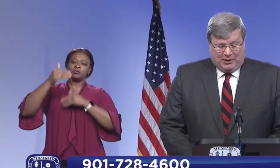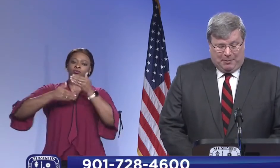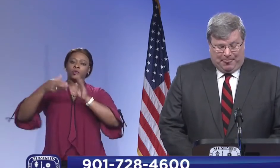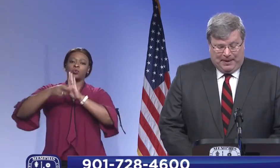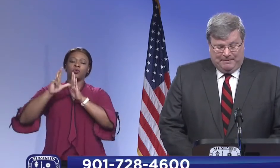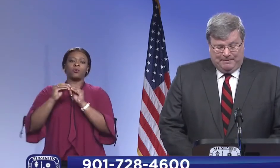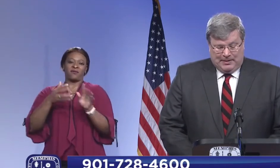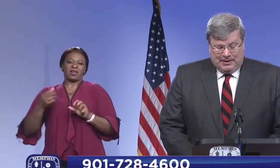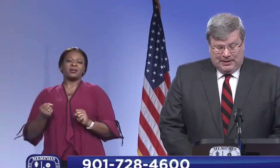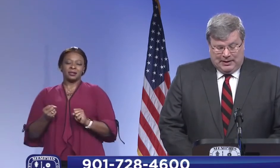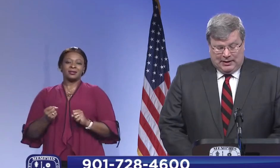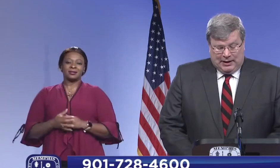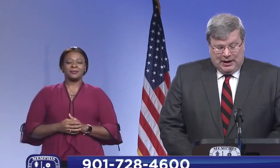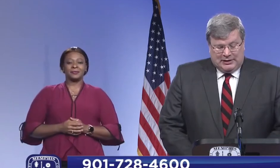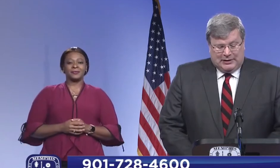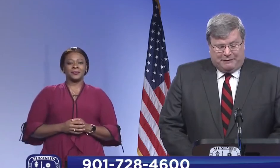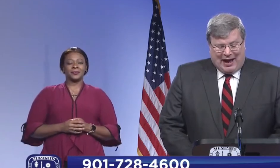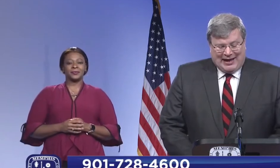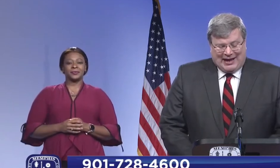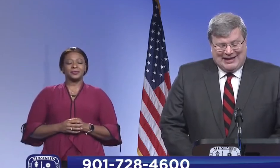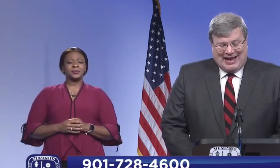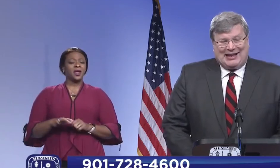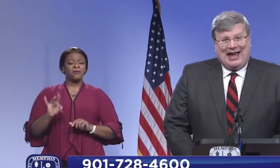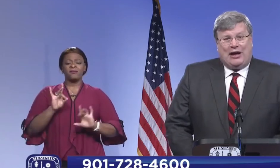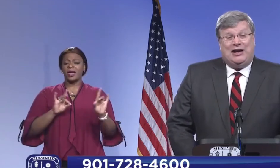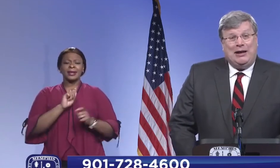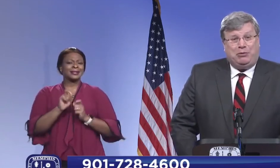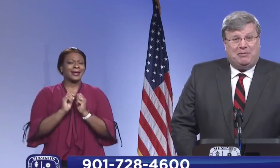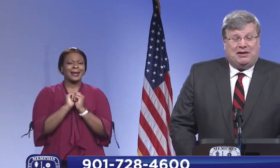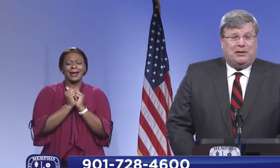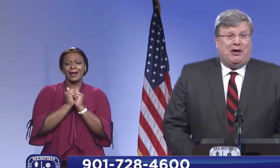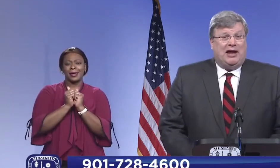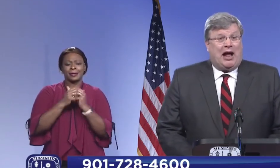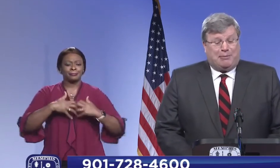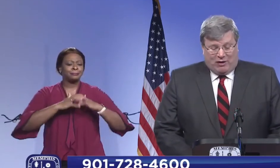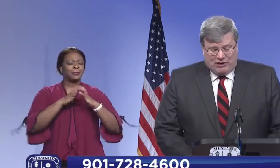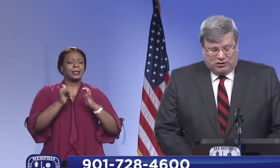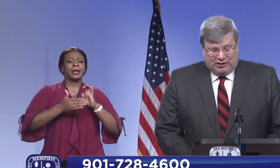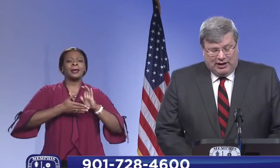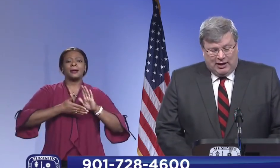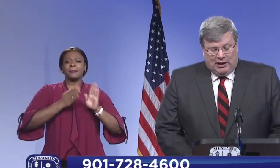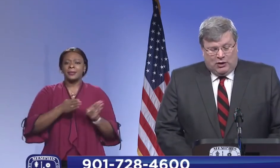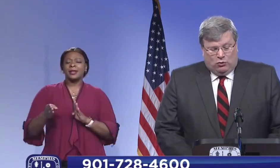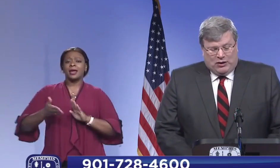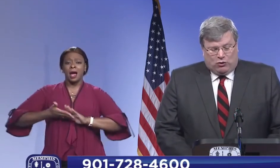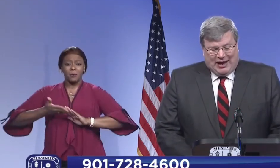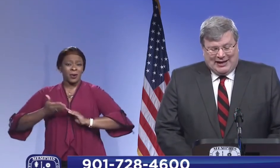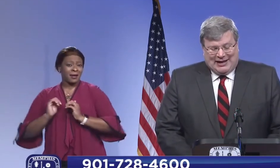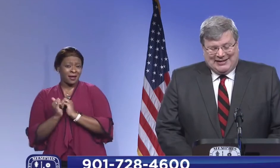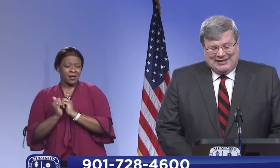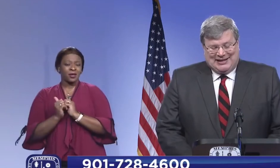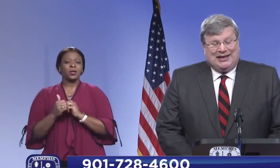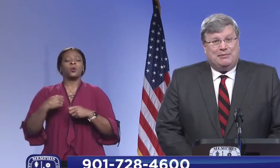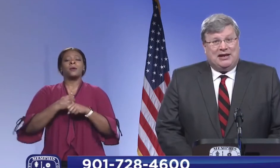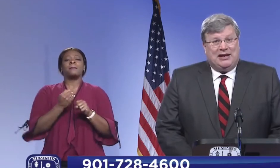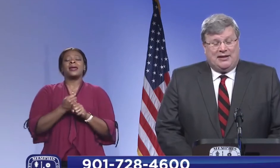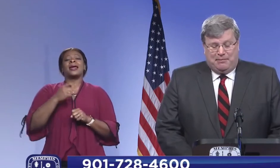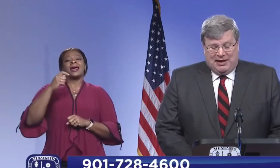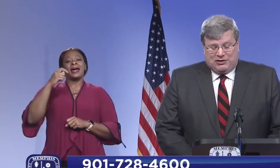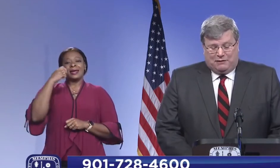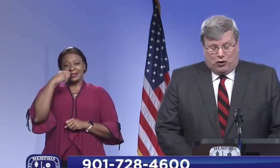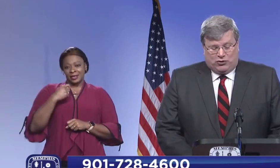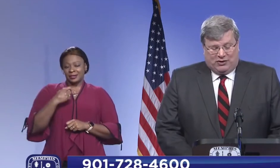quickly. To find out exactly how to implement the plan operationally, we created a testing committee